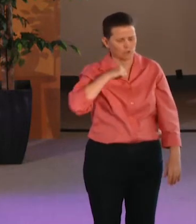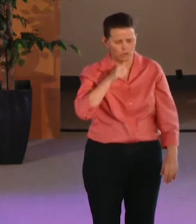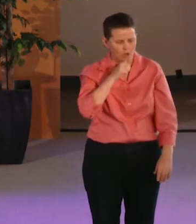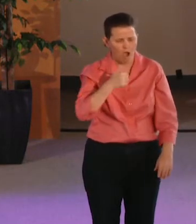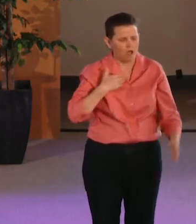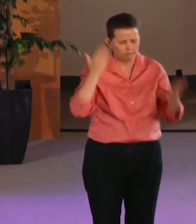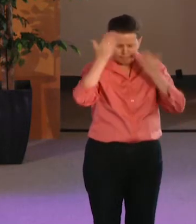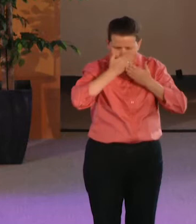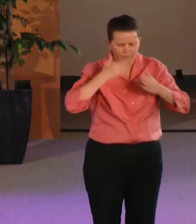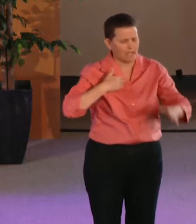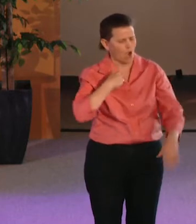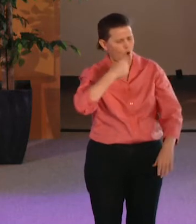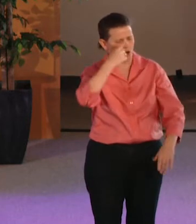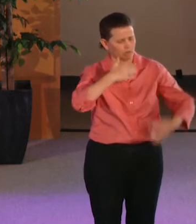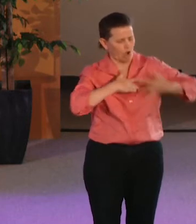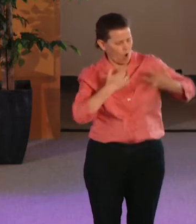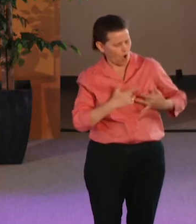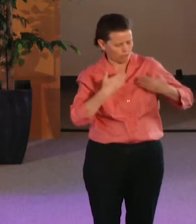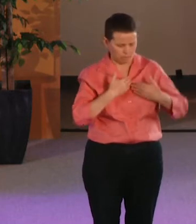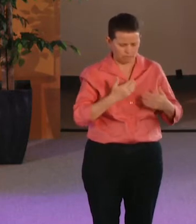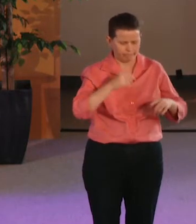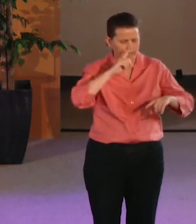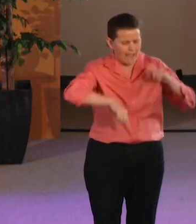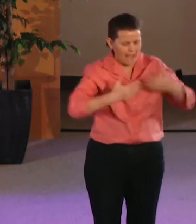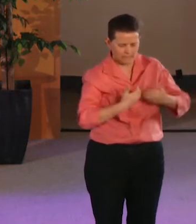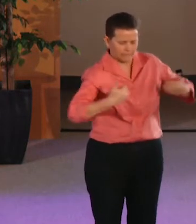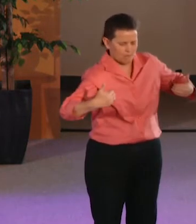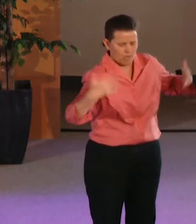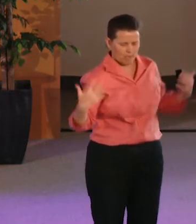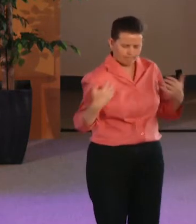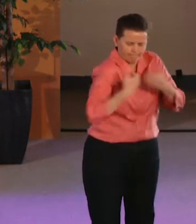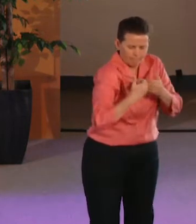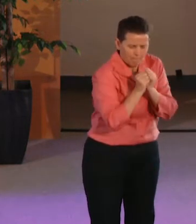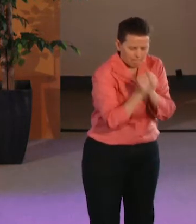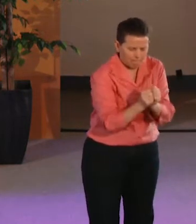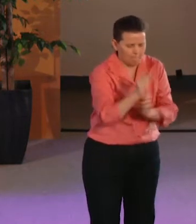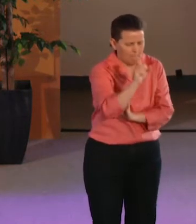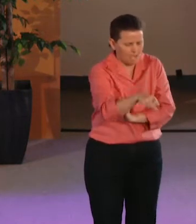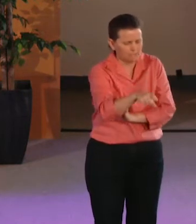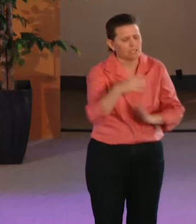the wholeness of being and claim nothing less than the fullness of life.